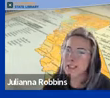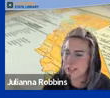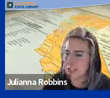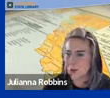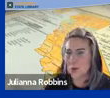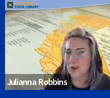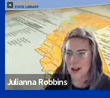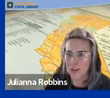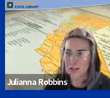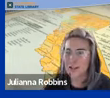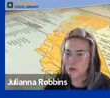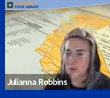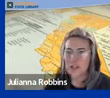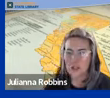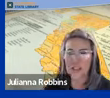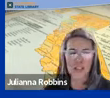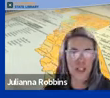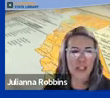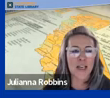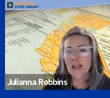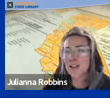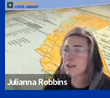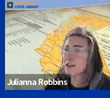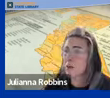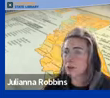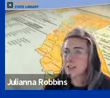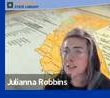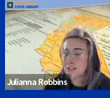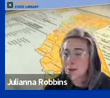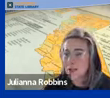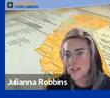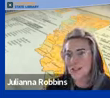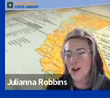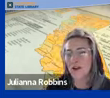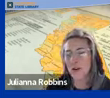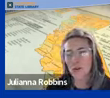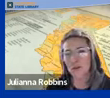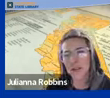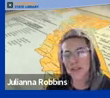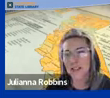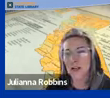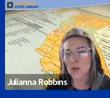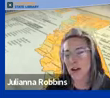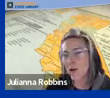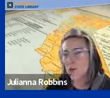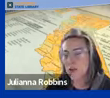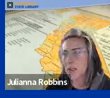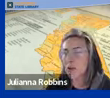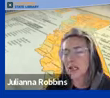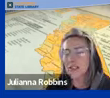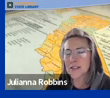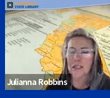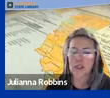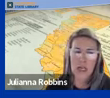likely a city or county government jurisdiction that operates independently. However, we at the State Library help